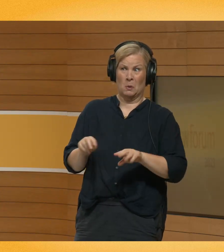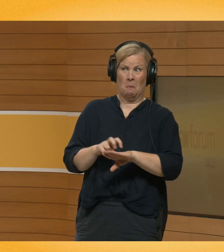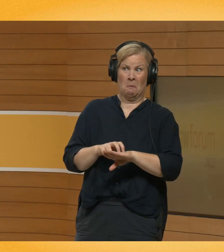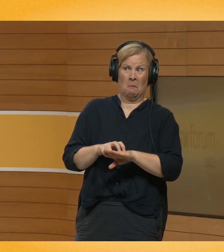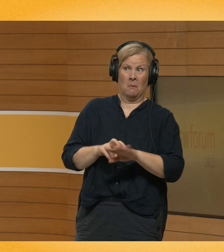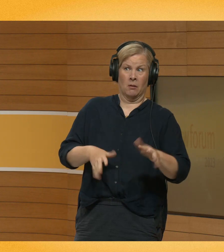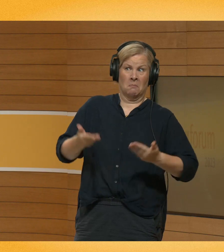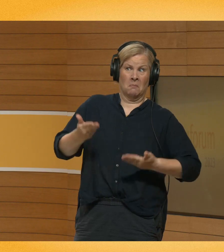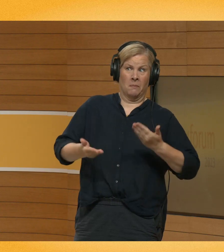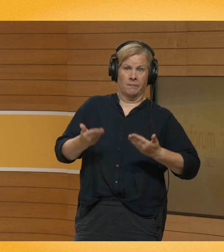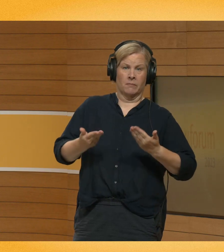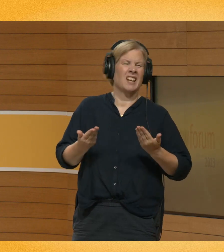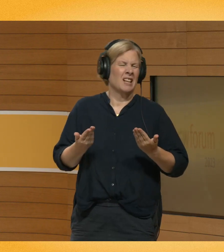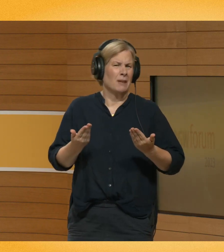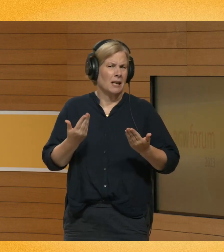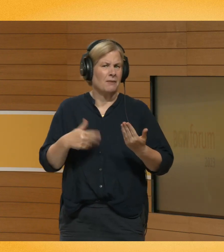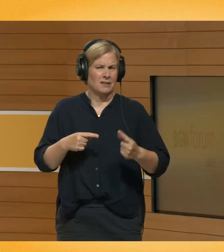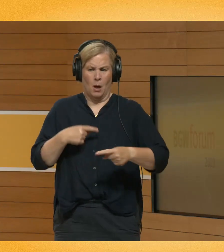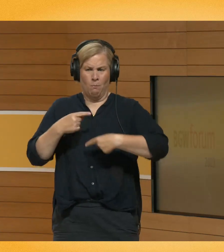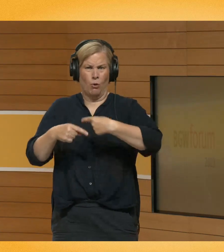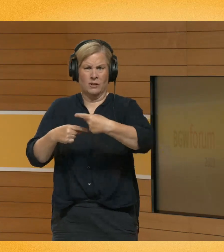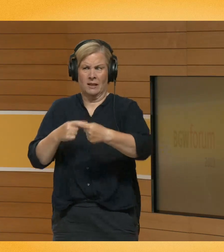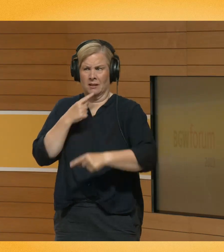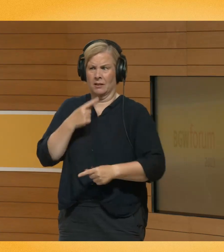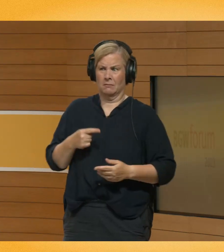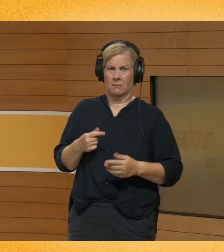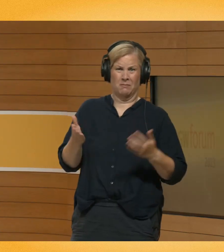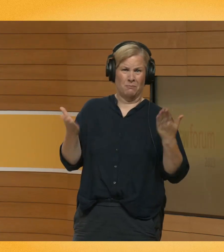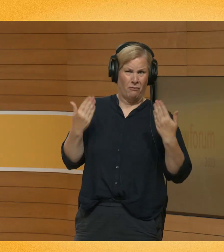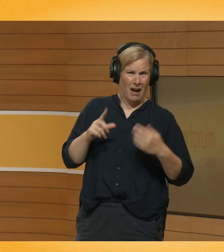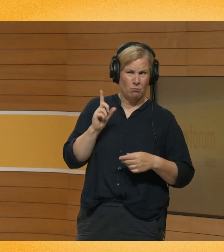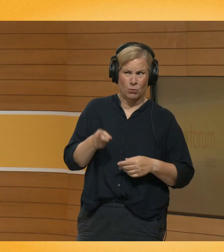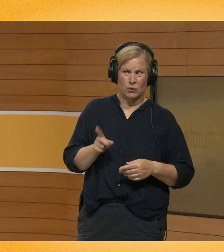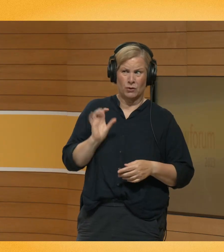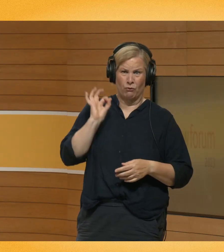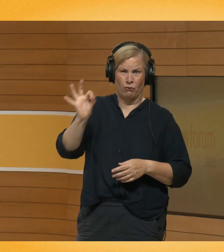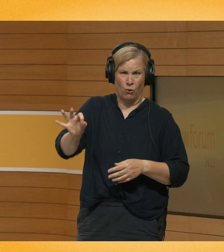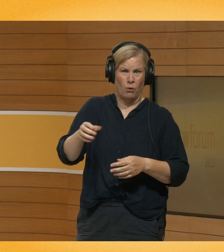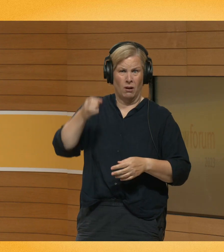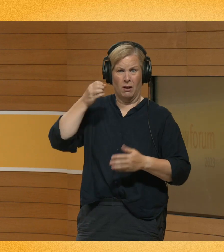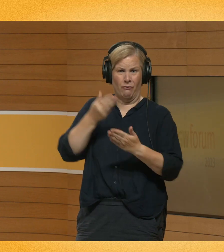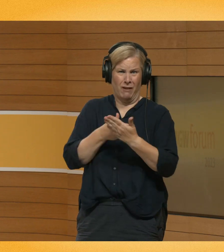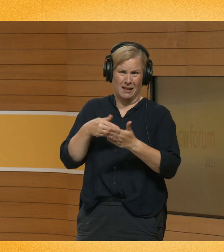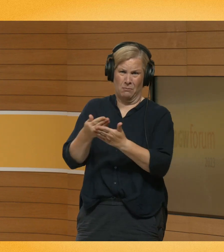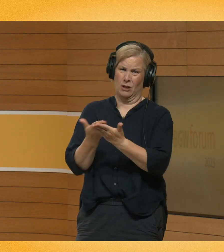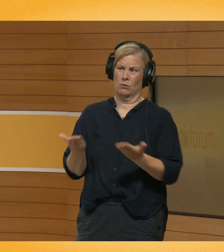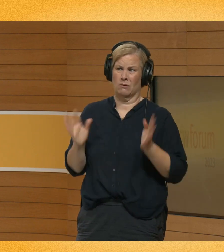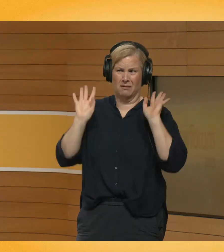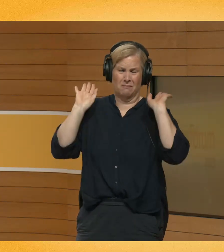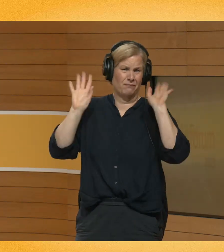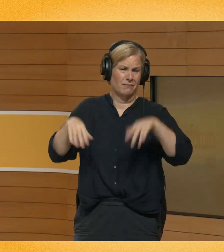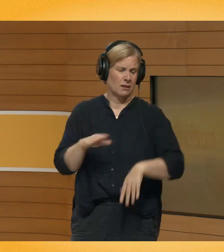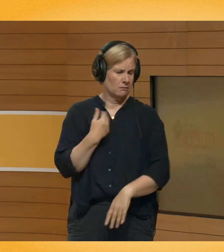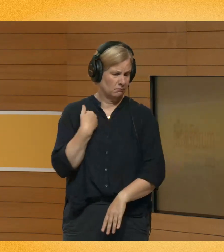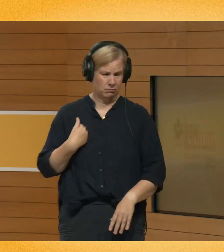them. They said that they would start an application and then not continue with it because it felt intimidating. Also for internal